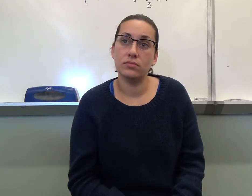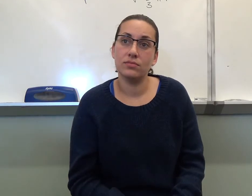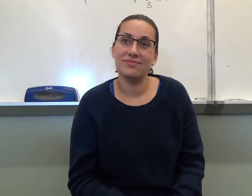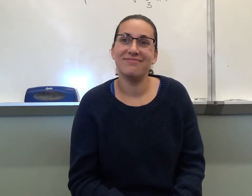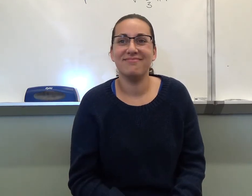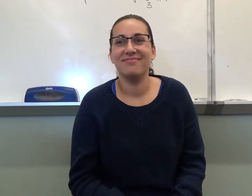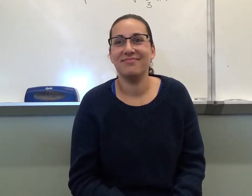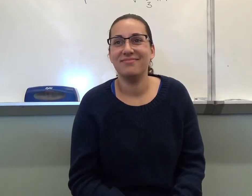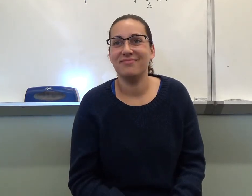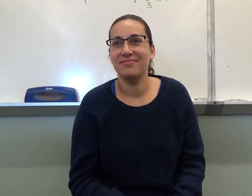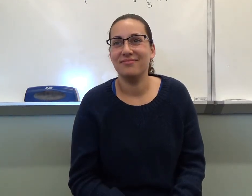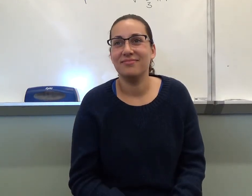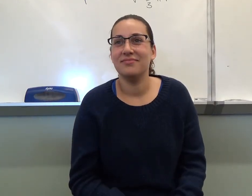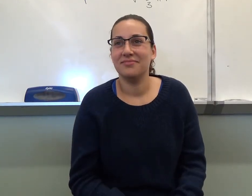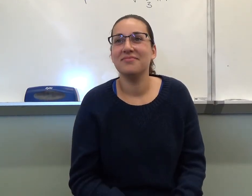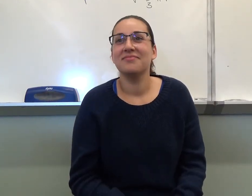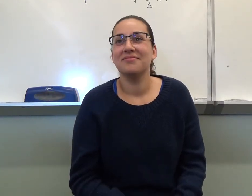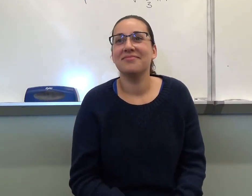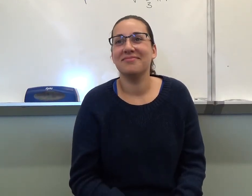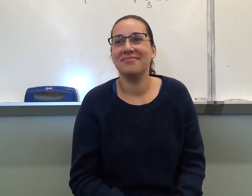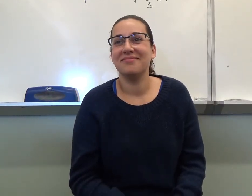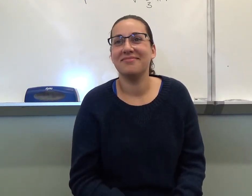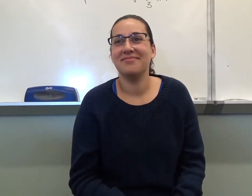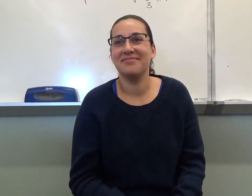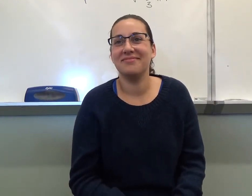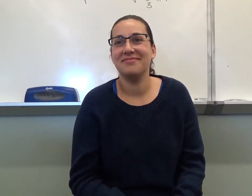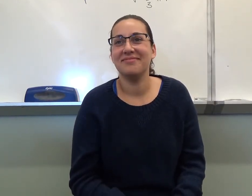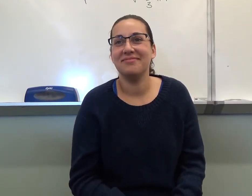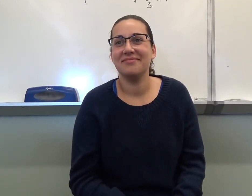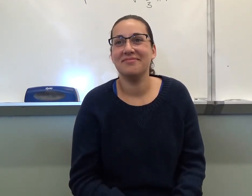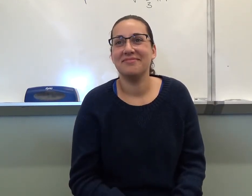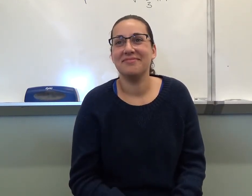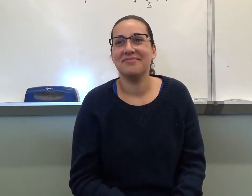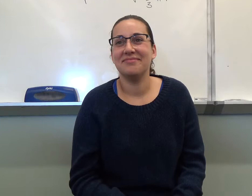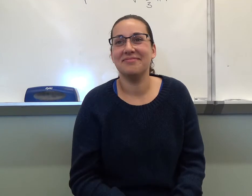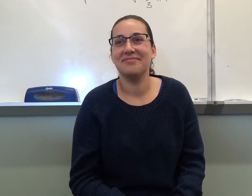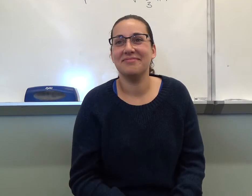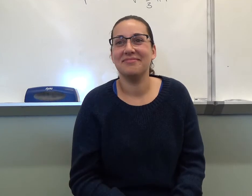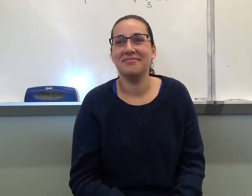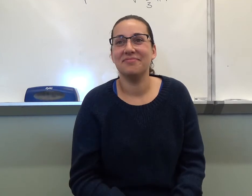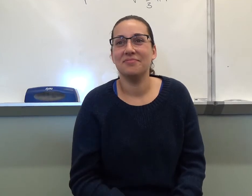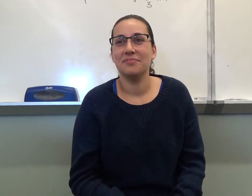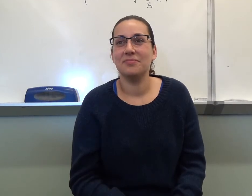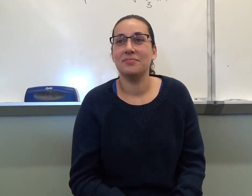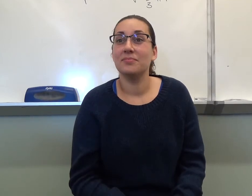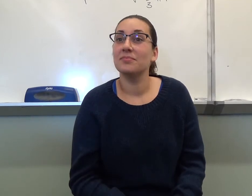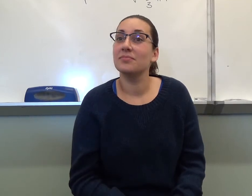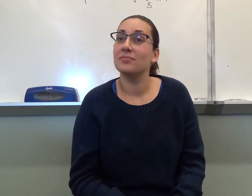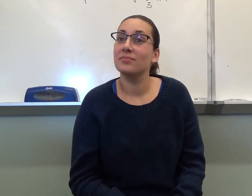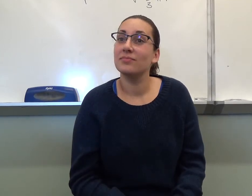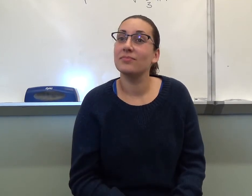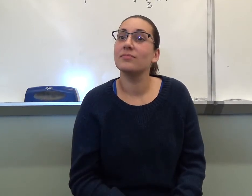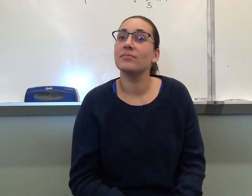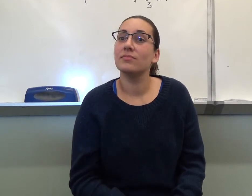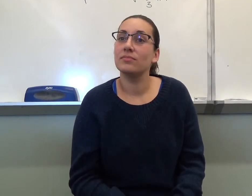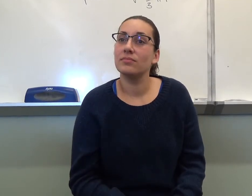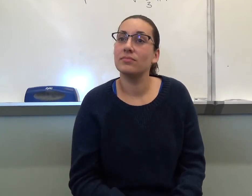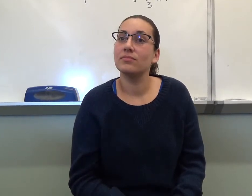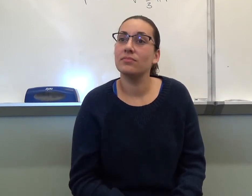male. That's called a legend. Okay, a legend is providing the information which may be perfectly obvious